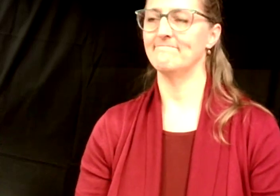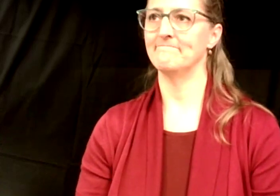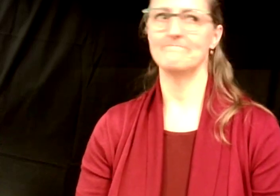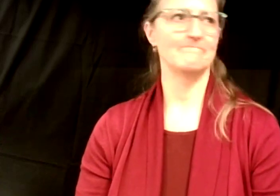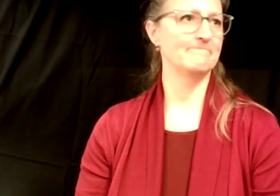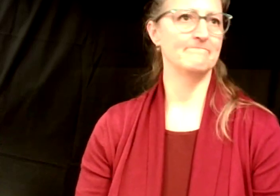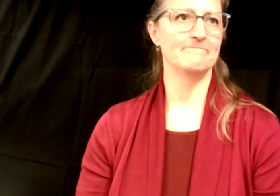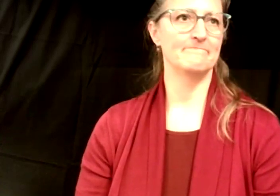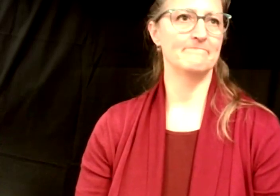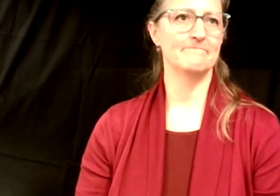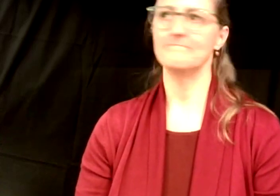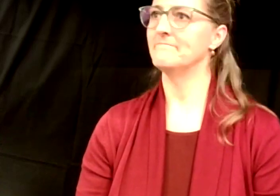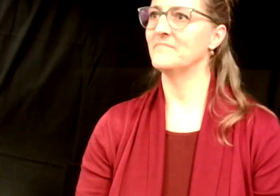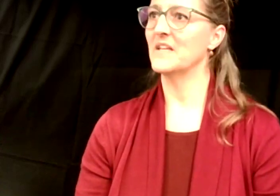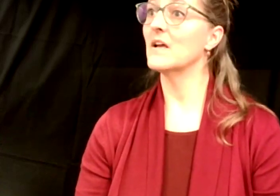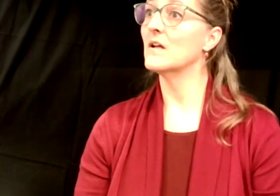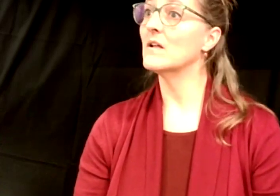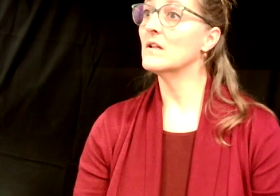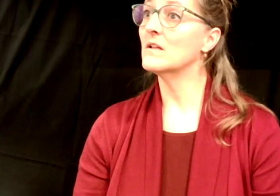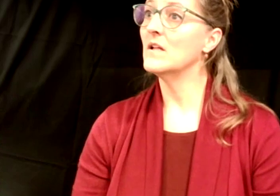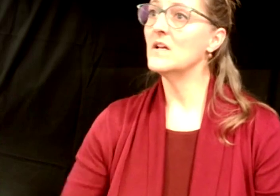I haven't done anything. No, I know.